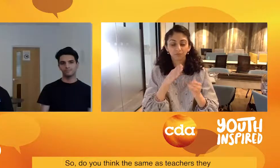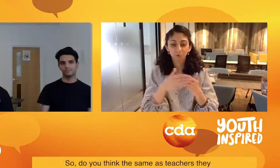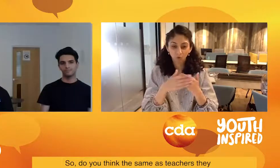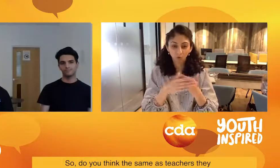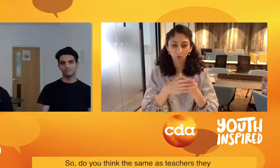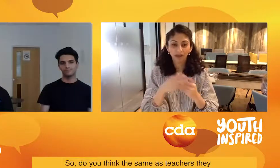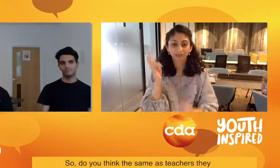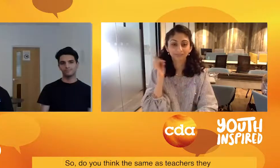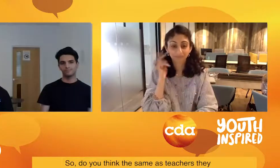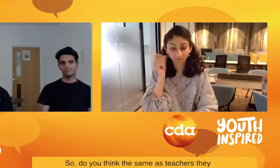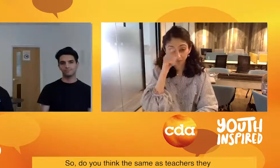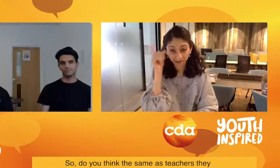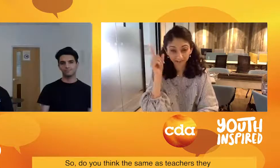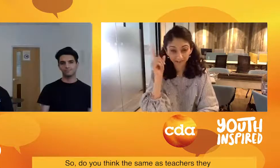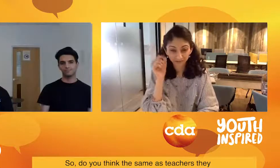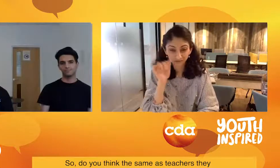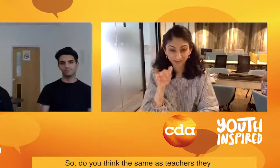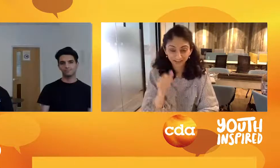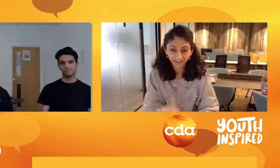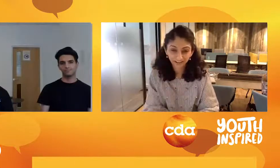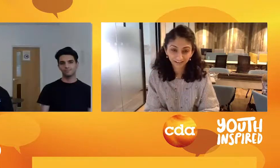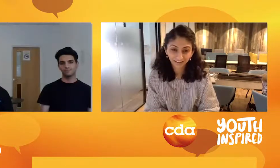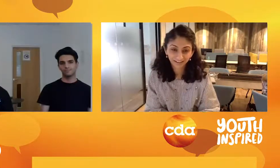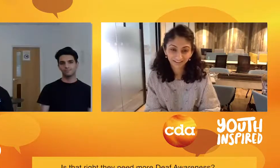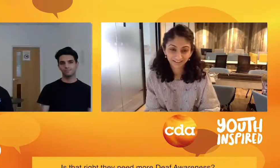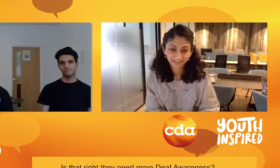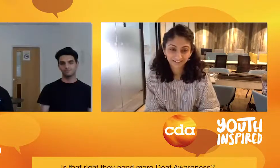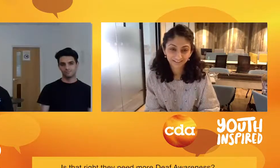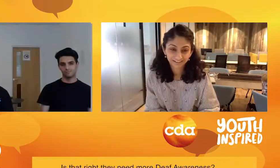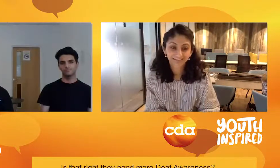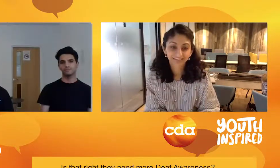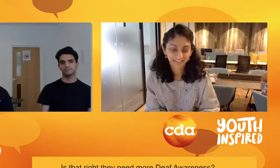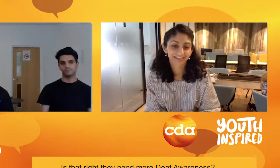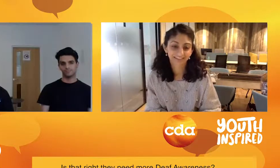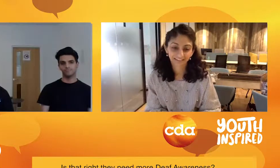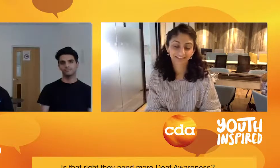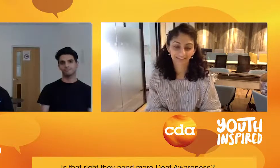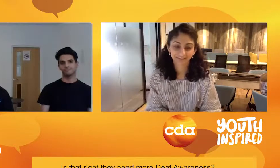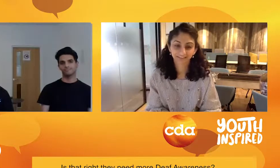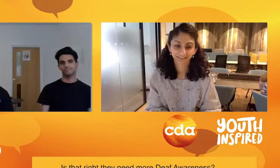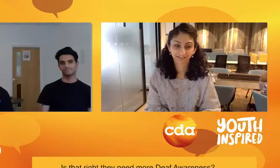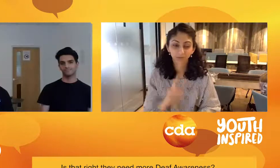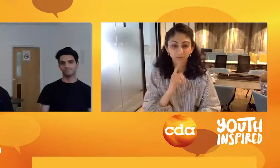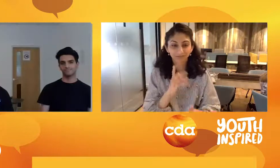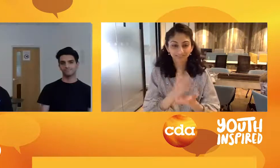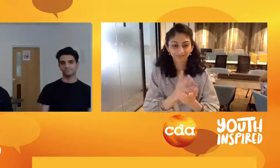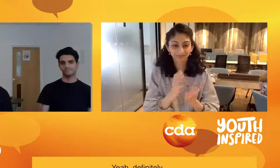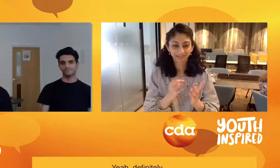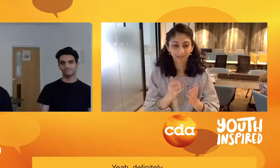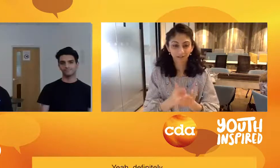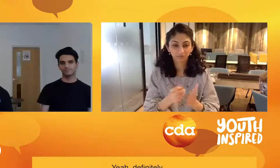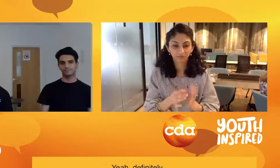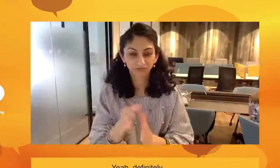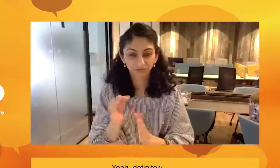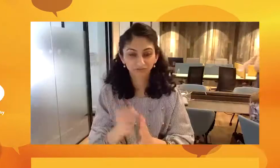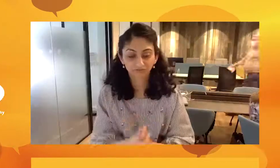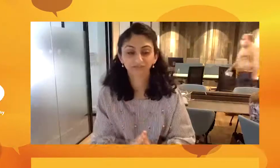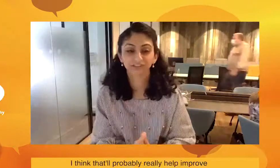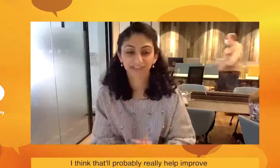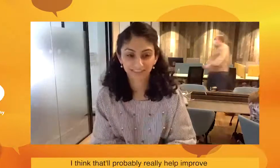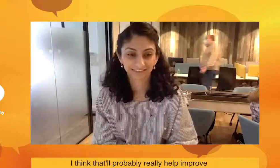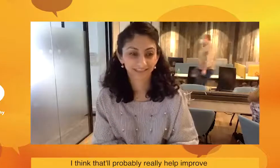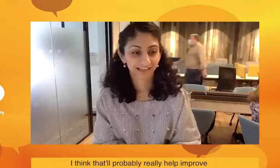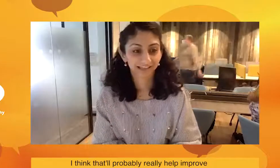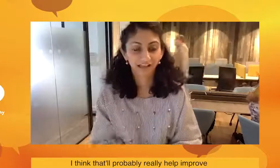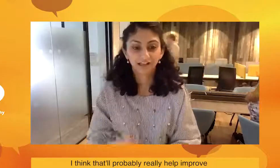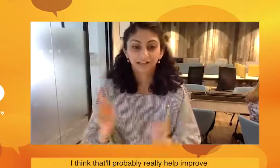So do you think the same as the teachers, they need training? Is that right? They need more deaf awareness? Yeah, definitely.